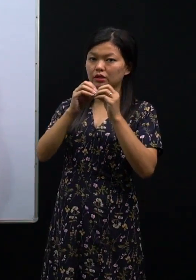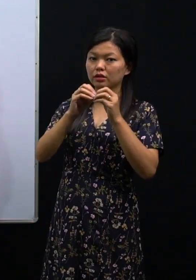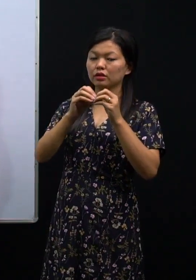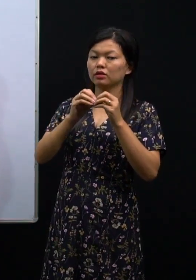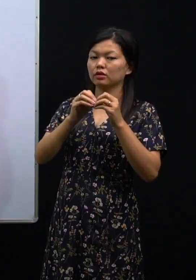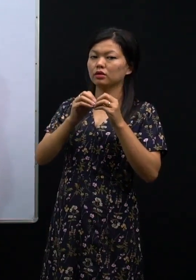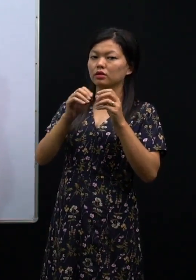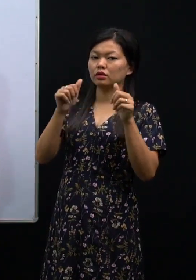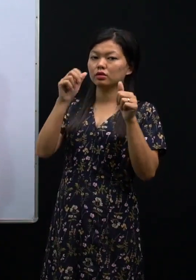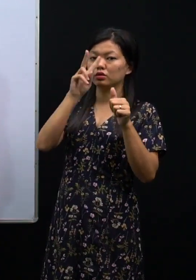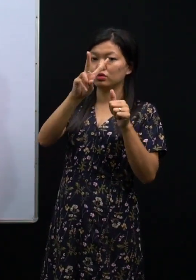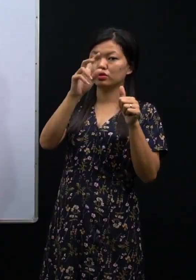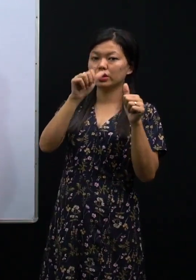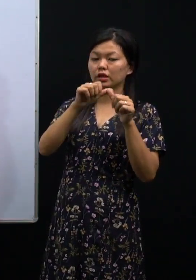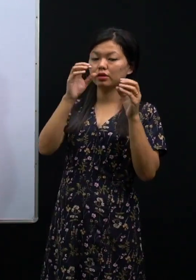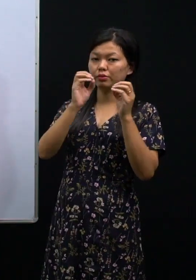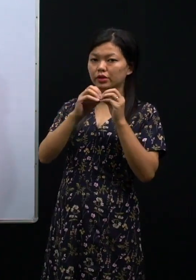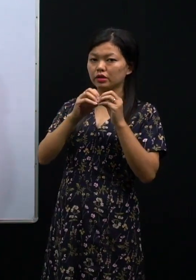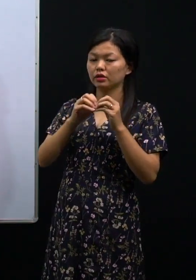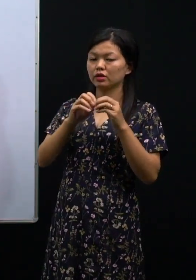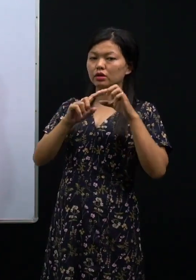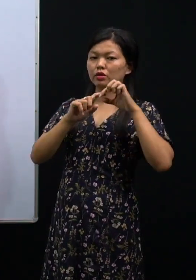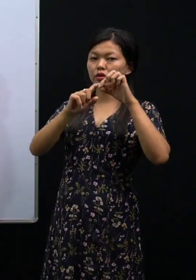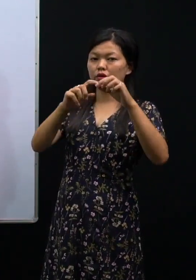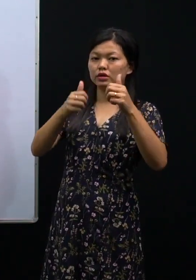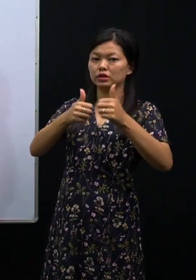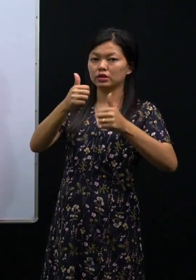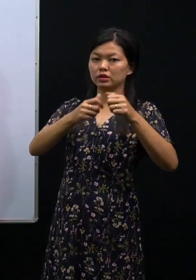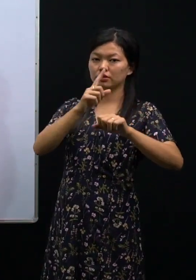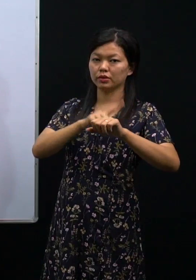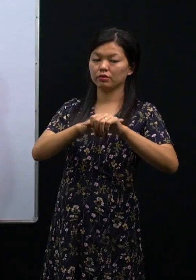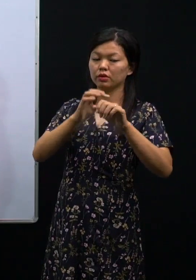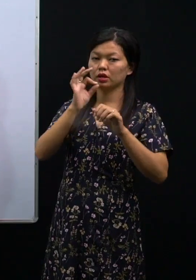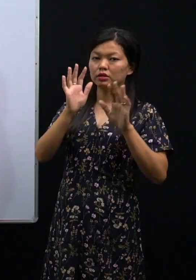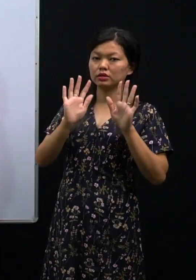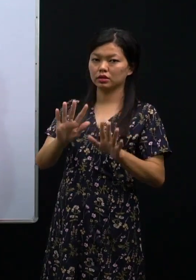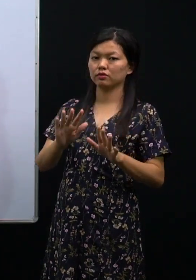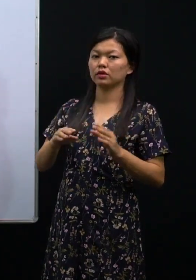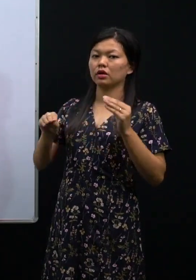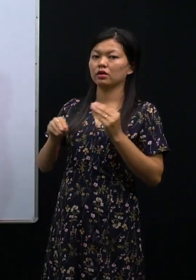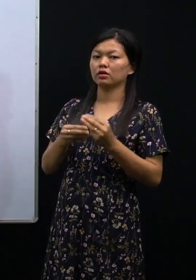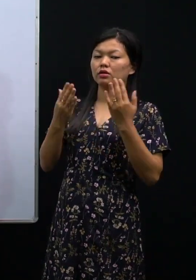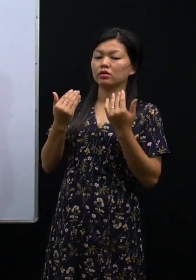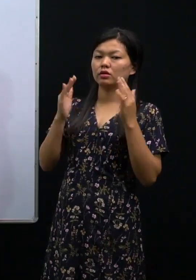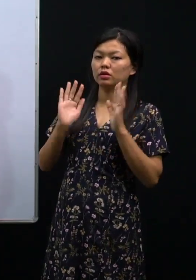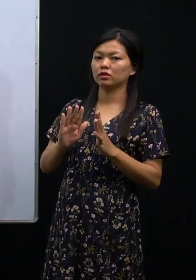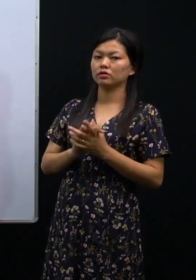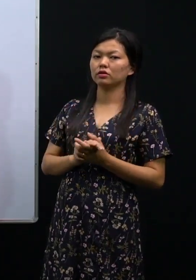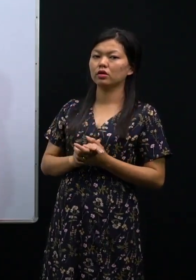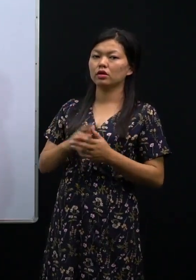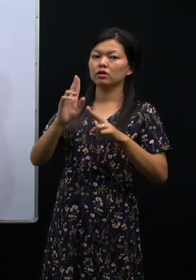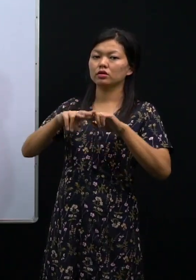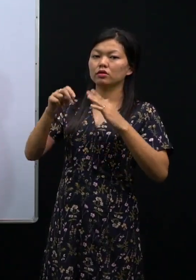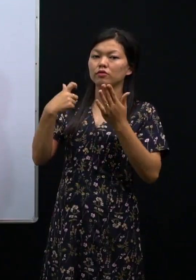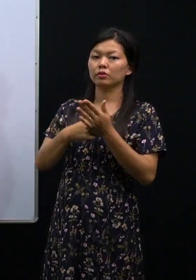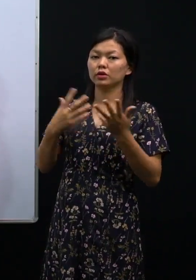question in the question paper or book, then we can apply this formula. And what is the formula? A plus B whole